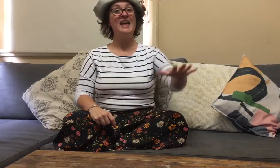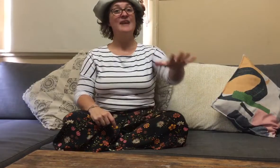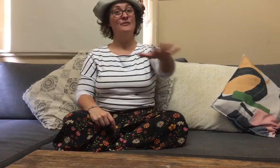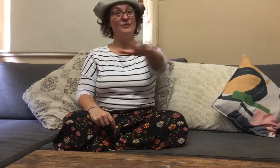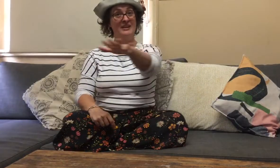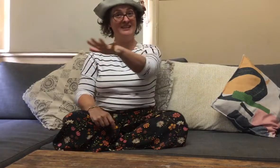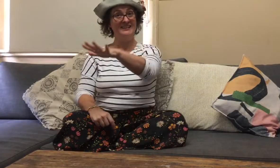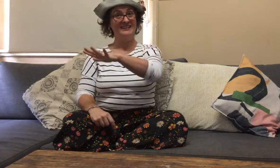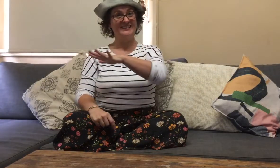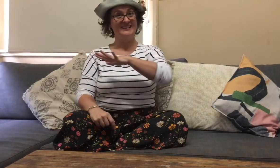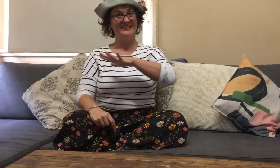every